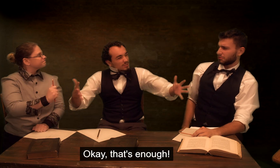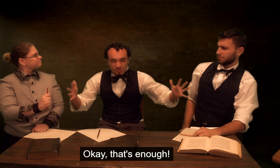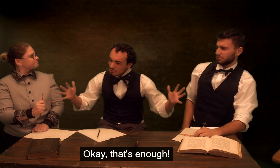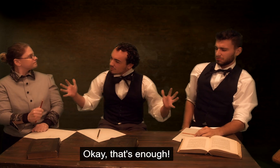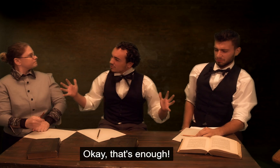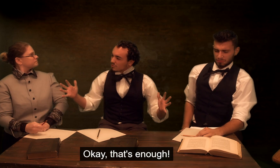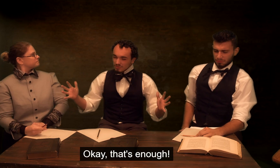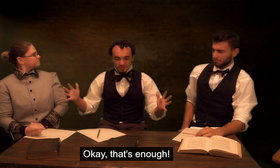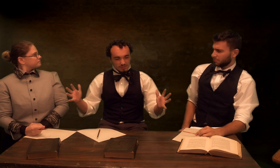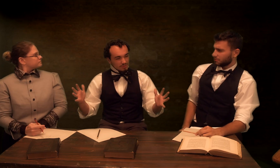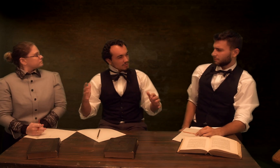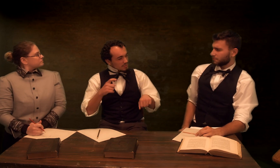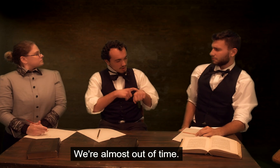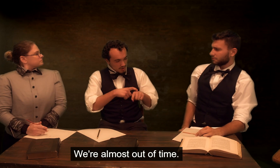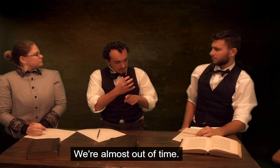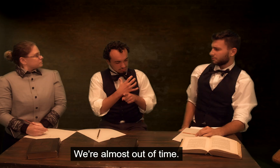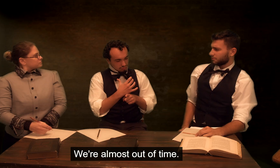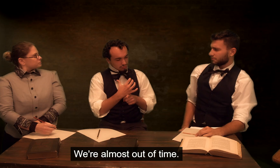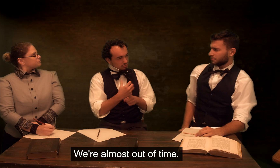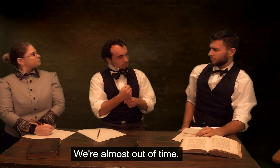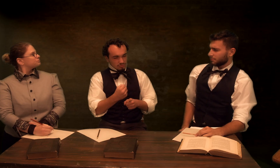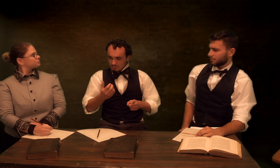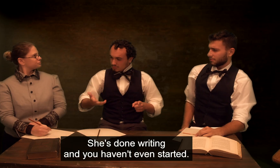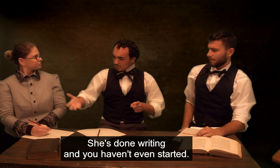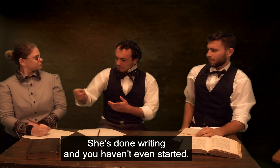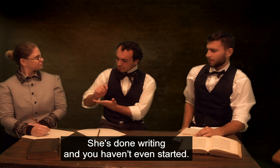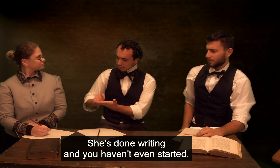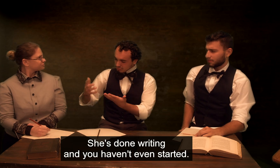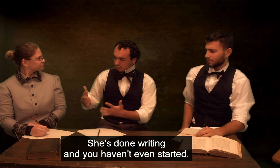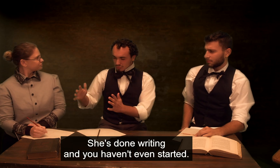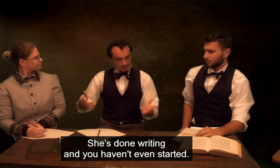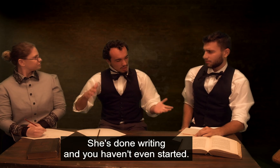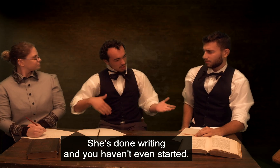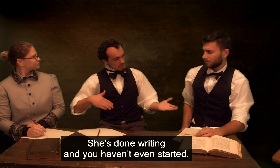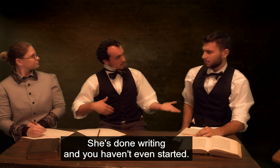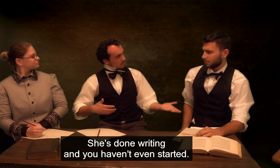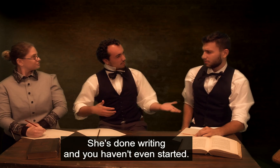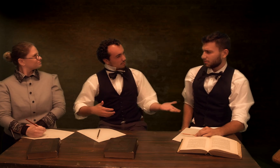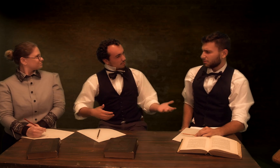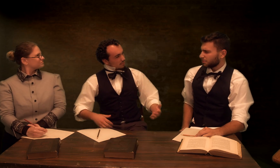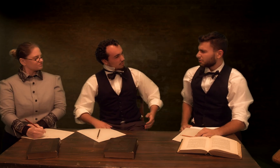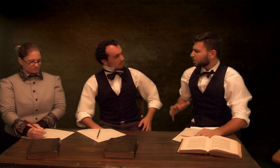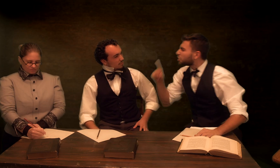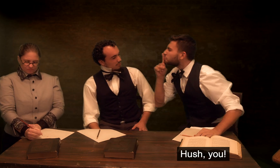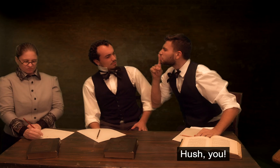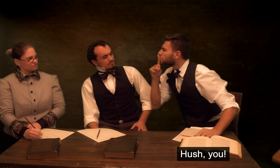Okay, that's enough. We're almost out of time. She's done writing, and you haven't even started. Hush,